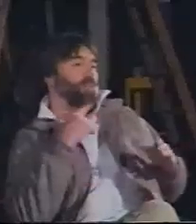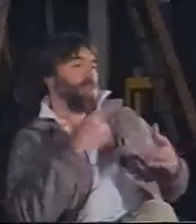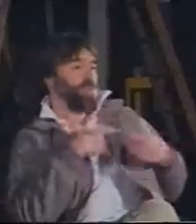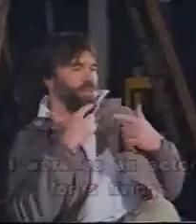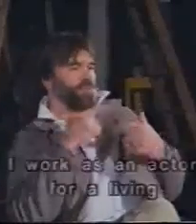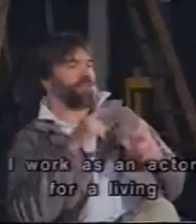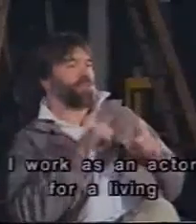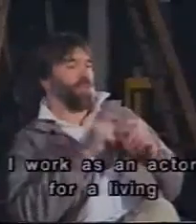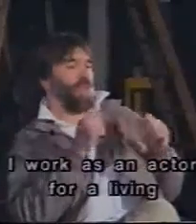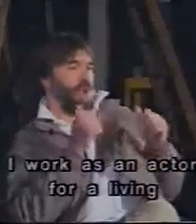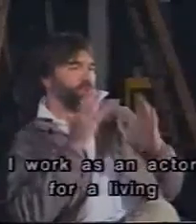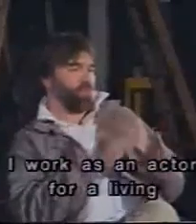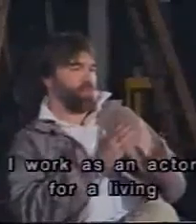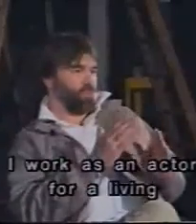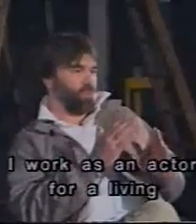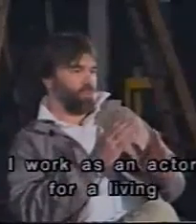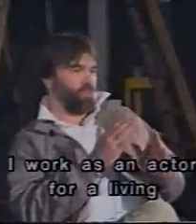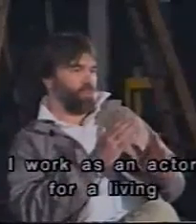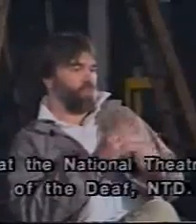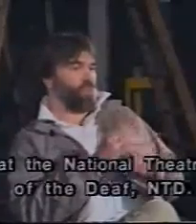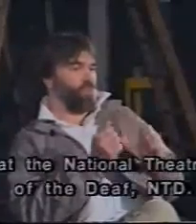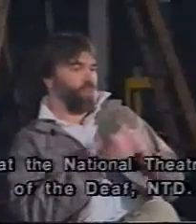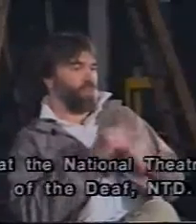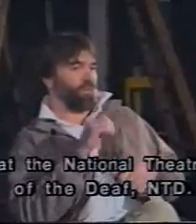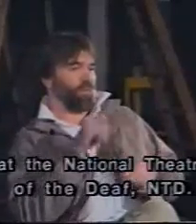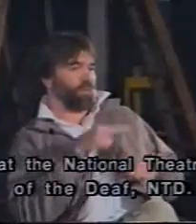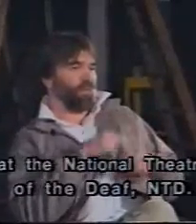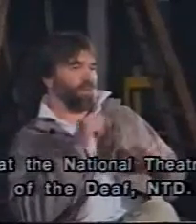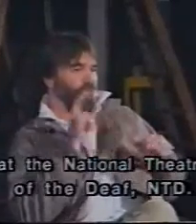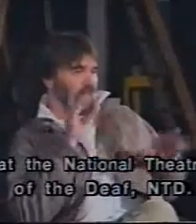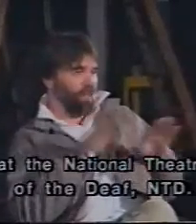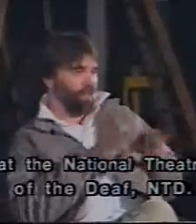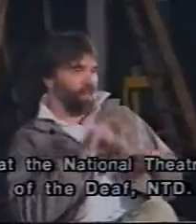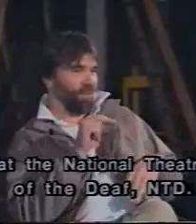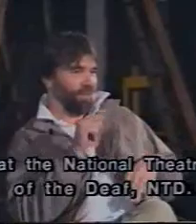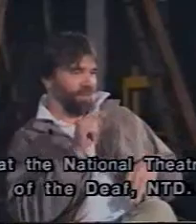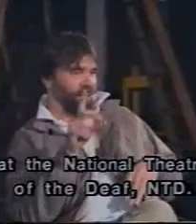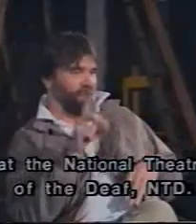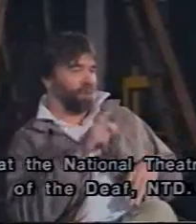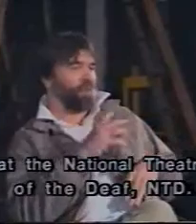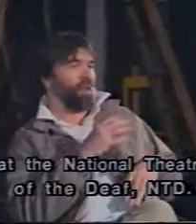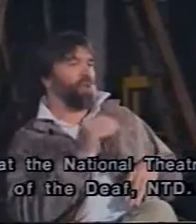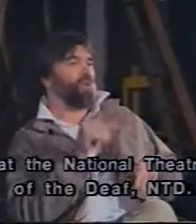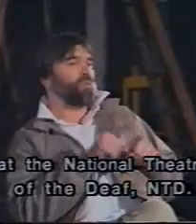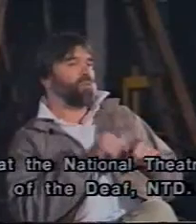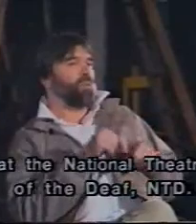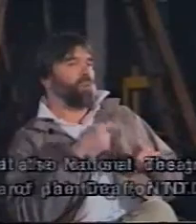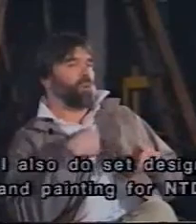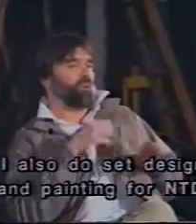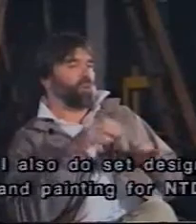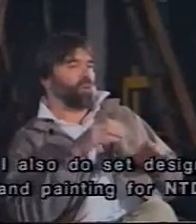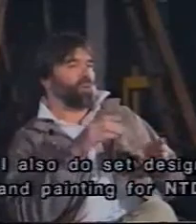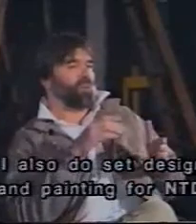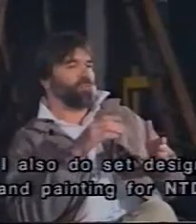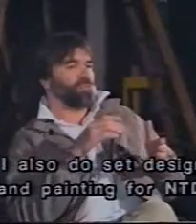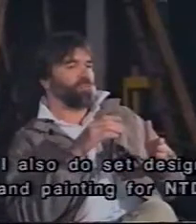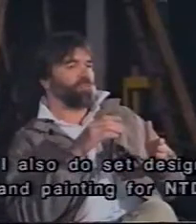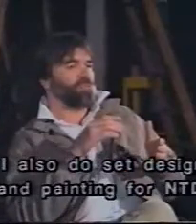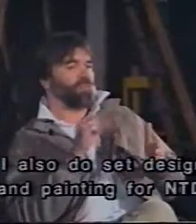I work as an actor for a living at the National Theater of the Deaf, NTD. I also do set